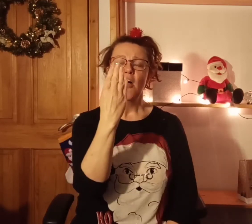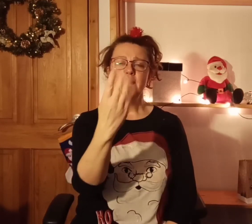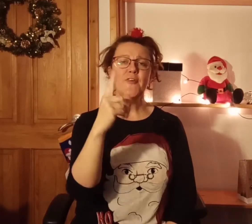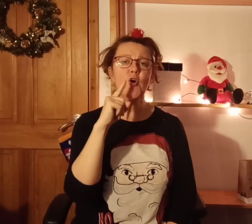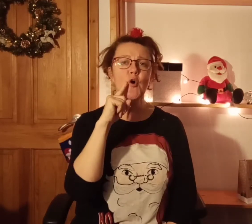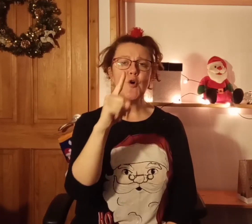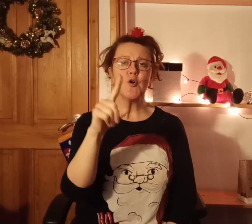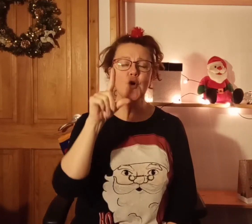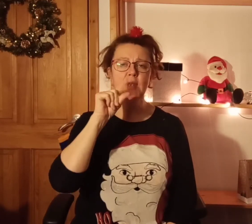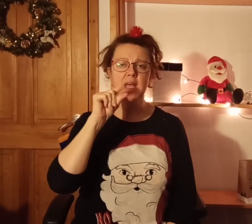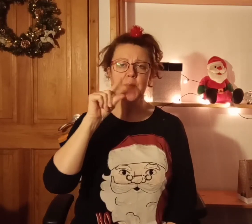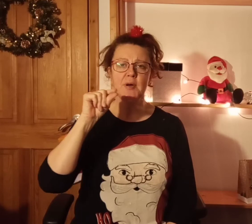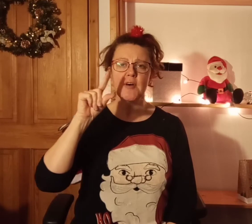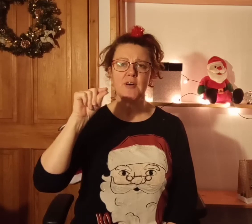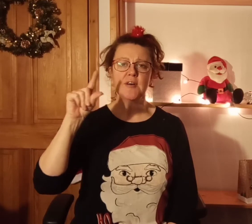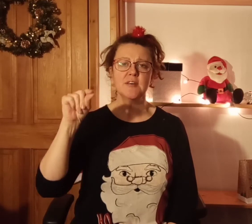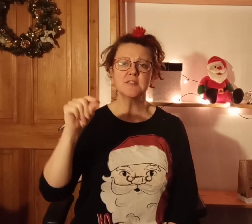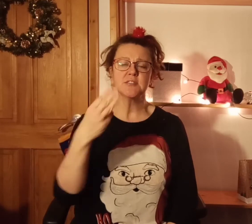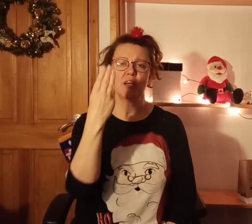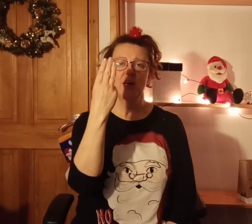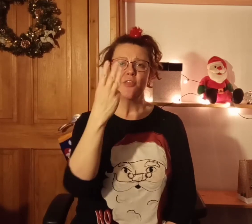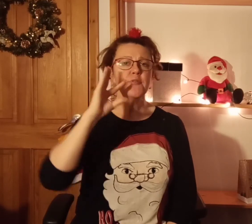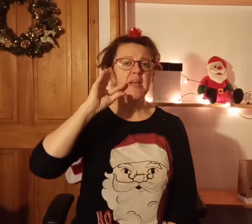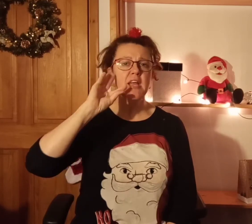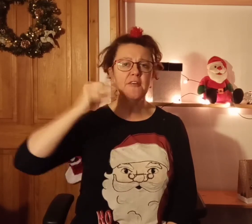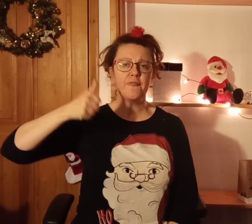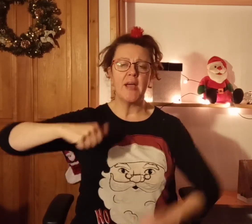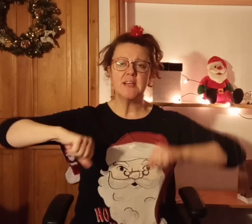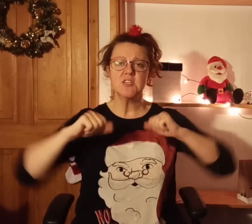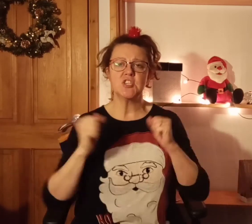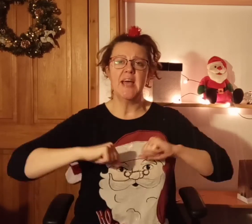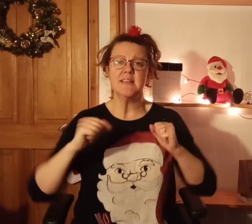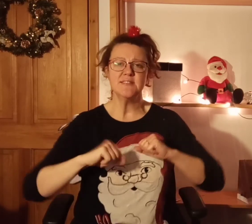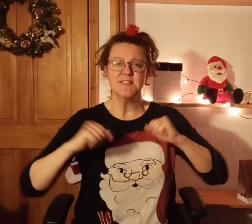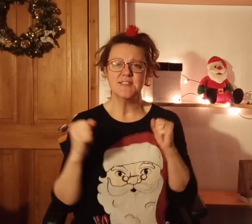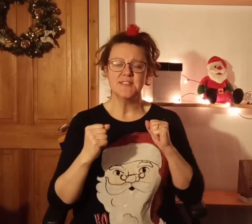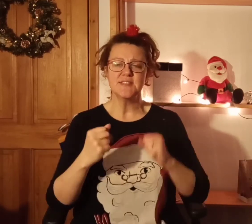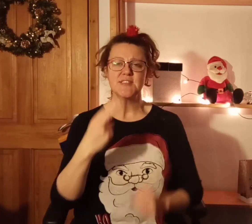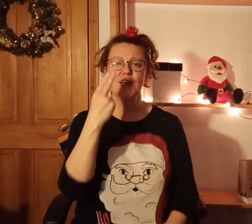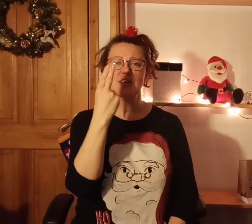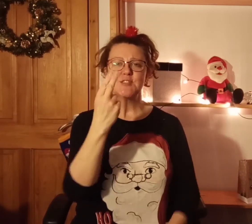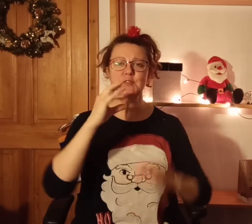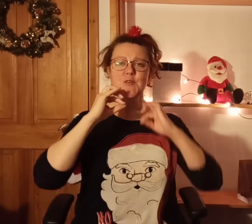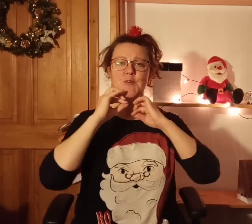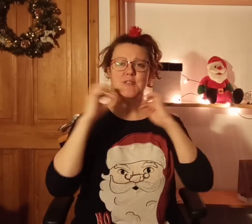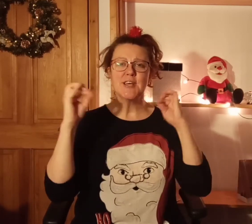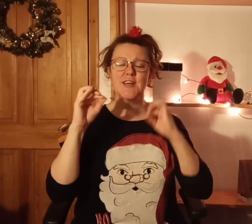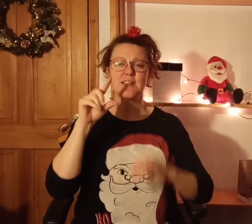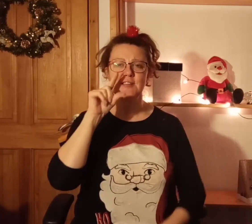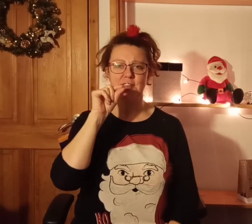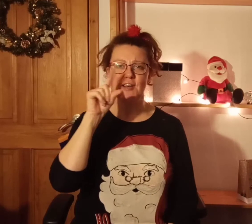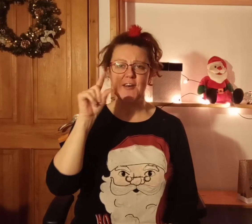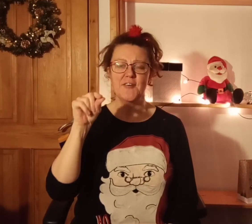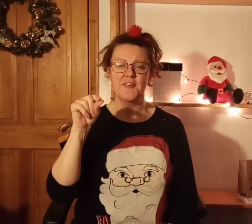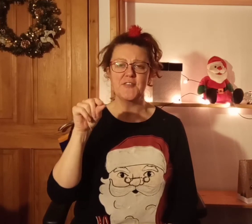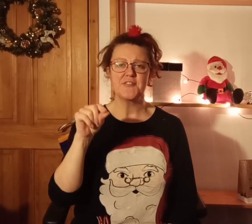4 calling birds, 3 French hens, 2 turtledoes,